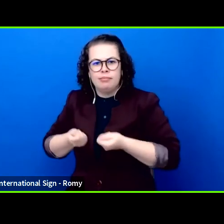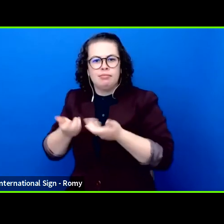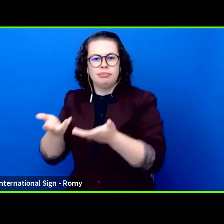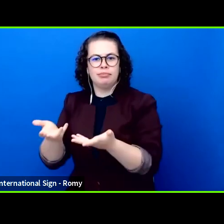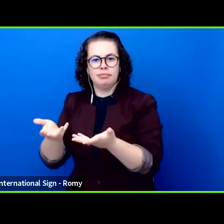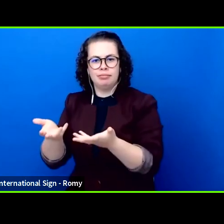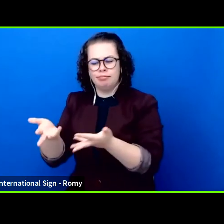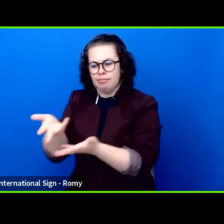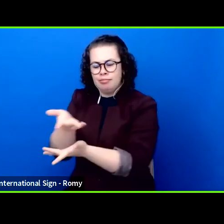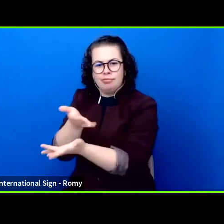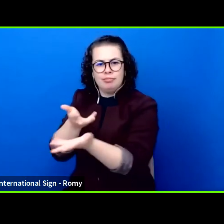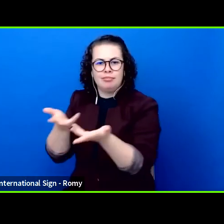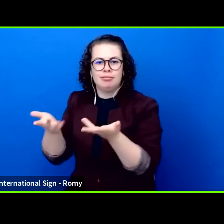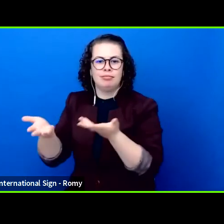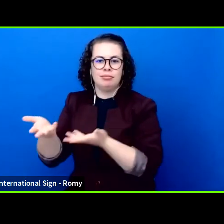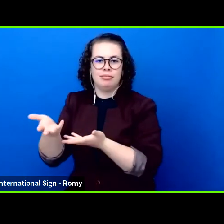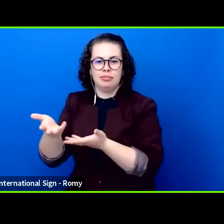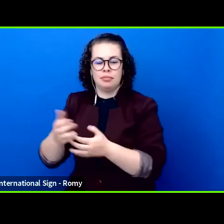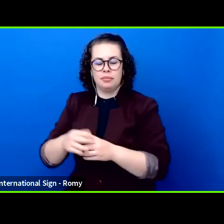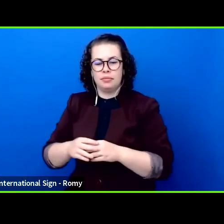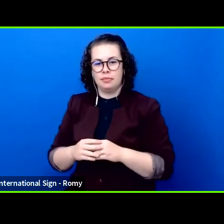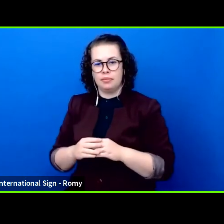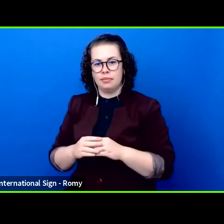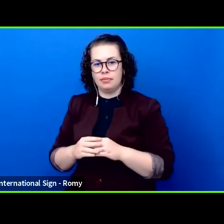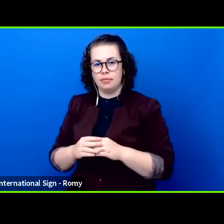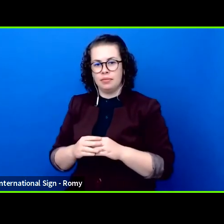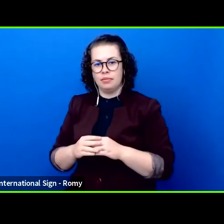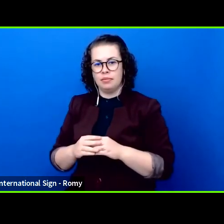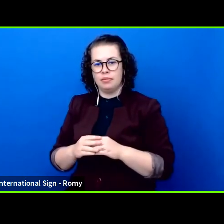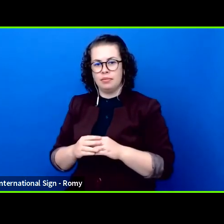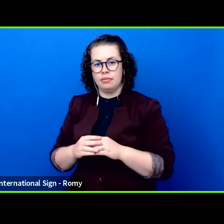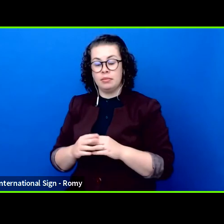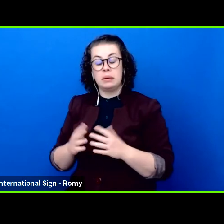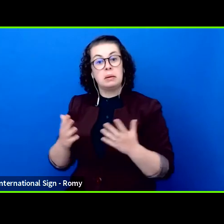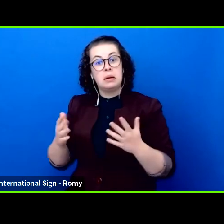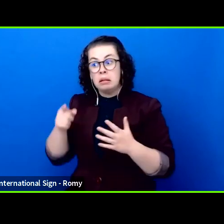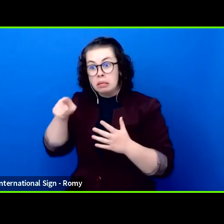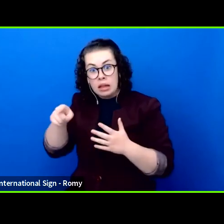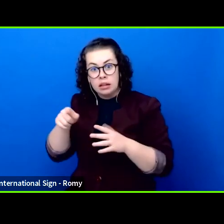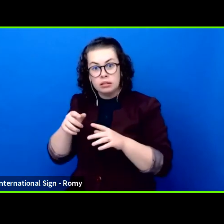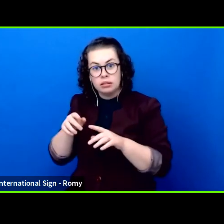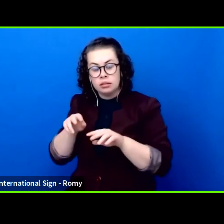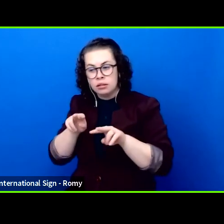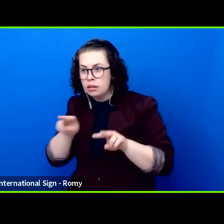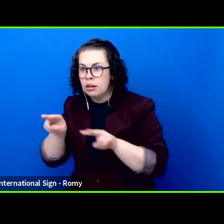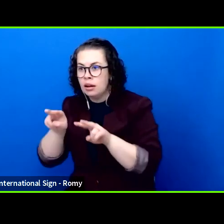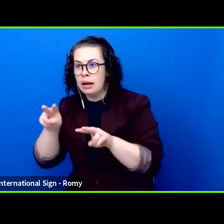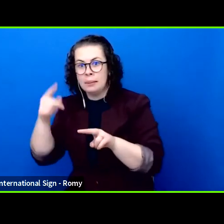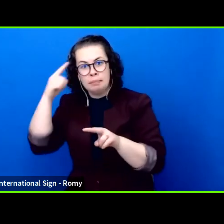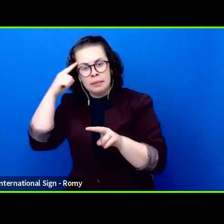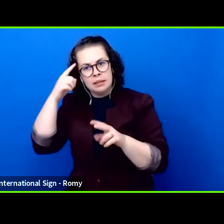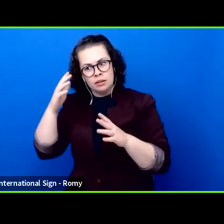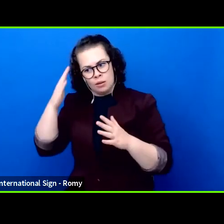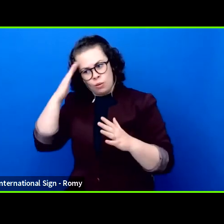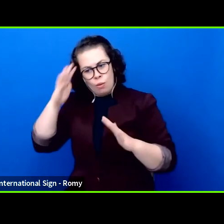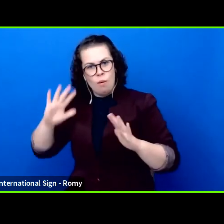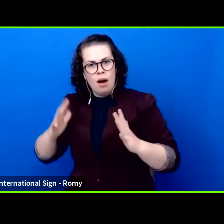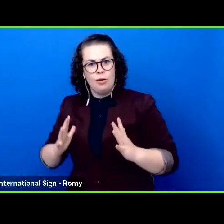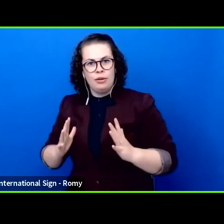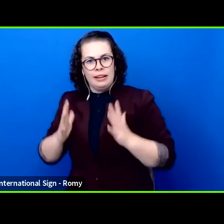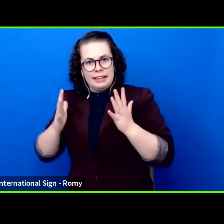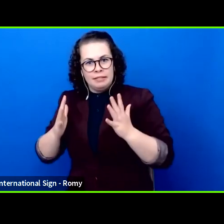In the end of it all, we might learn how to live with bodies of our own, and bodies